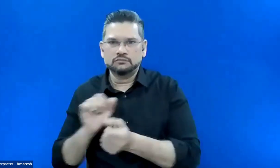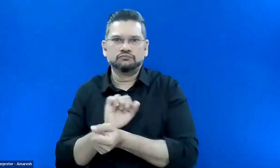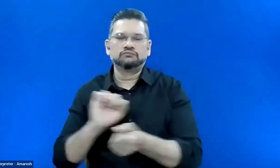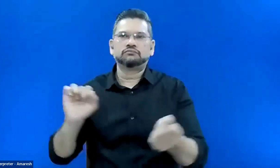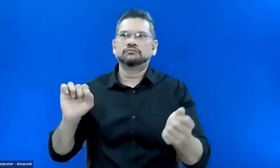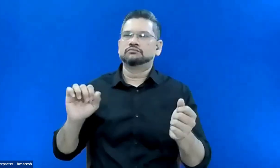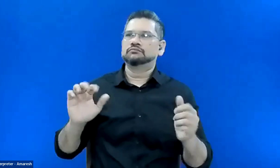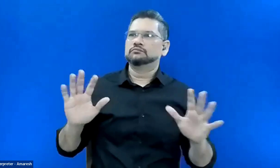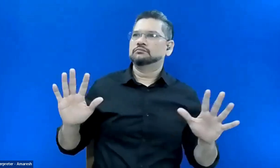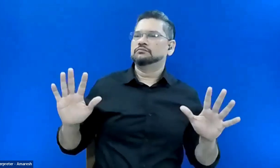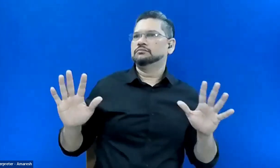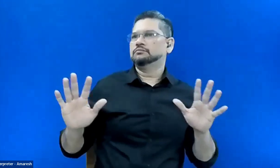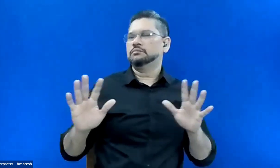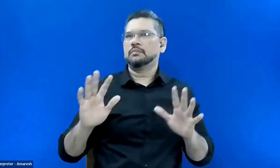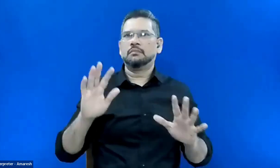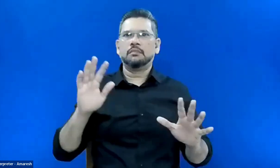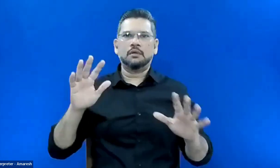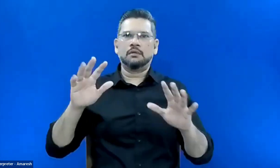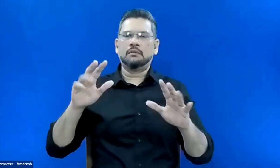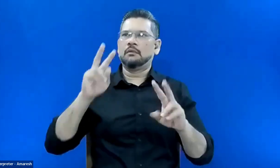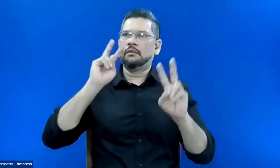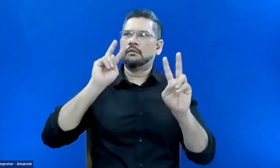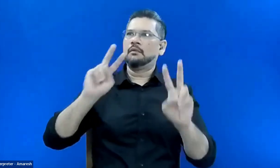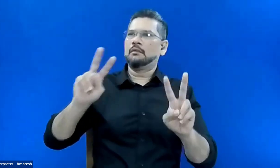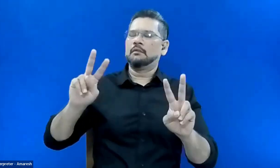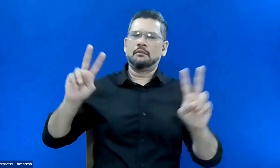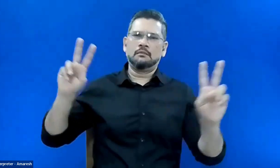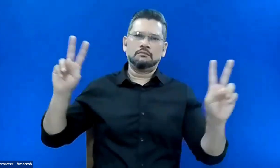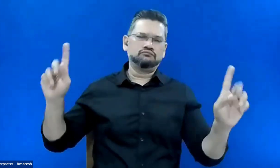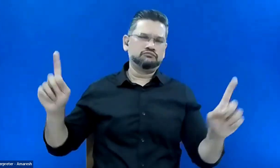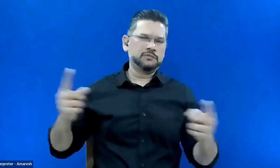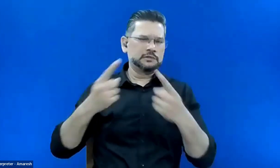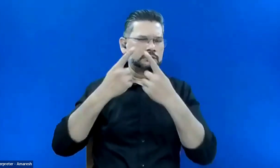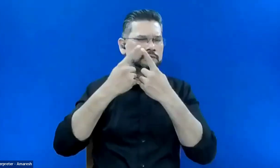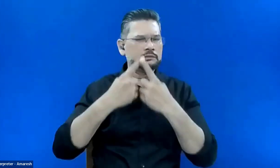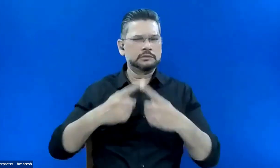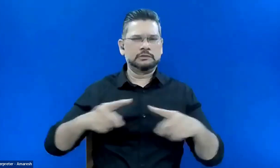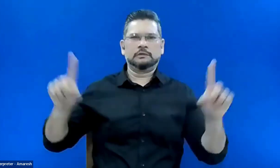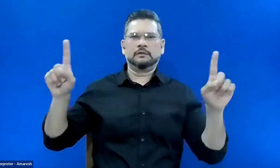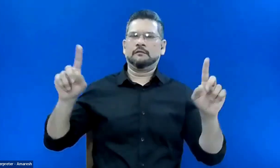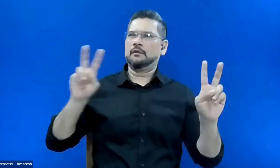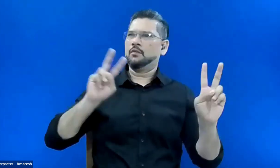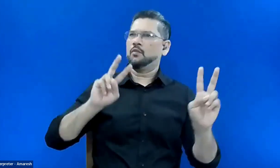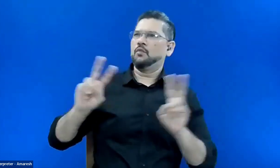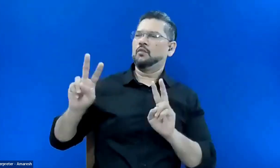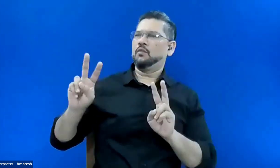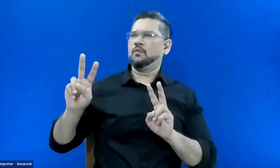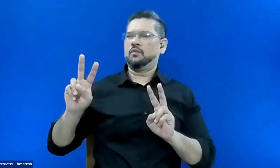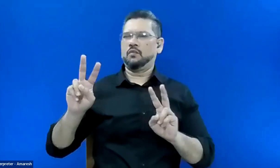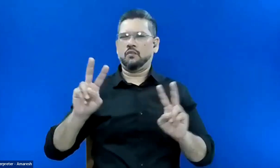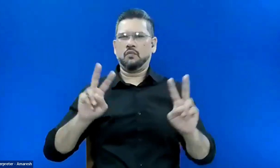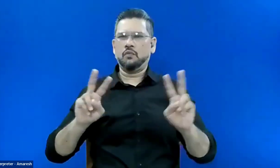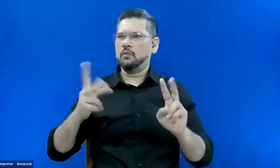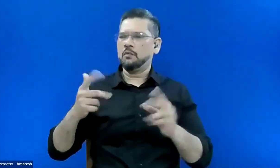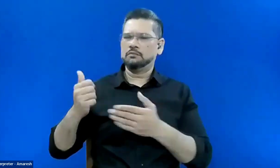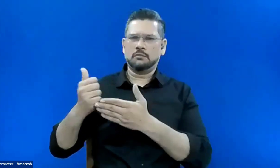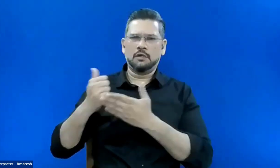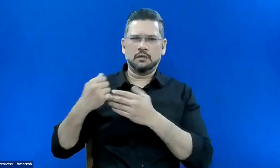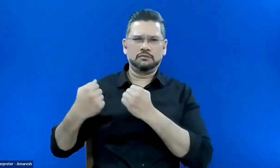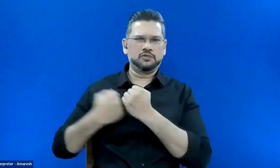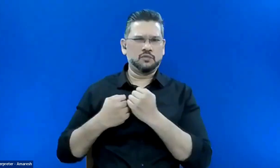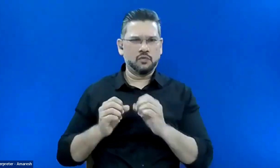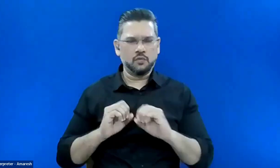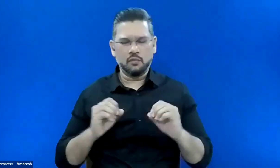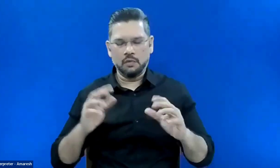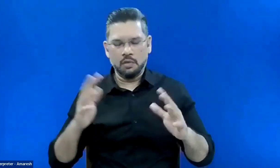literally view the world differently after you're out of an institution. And this, again, affects